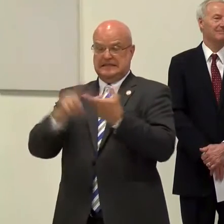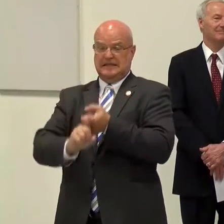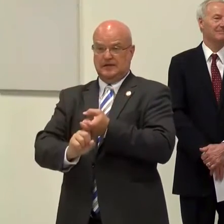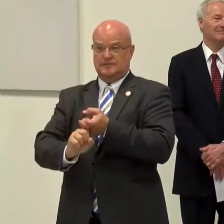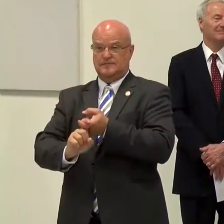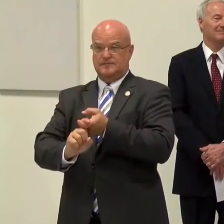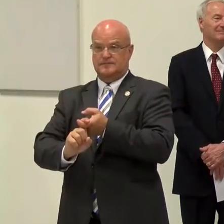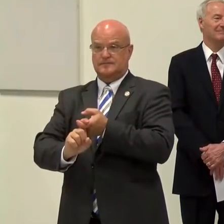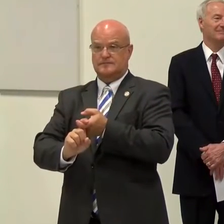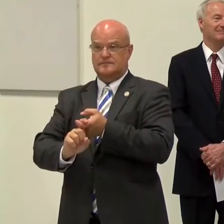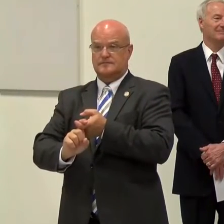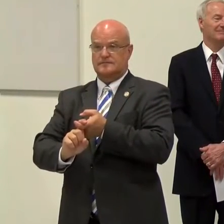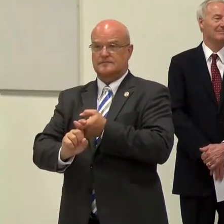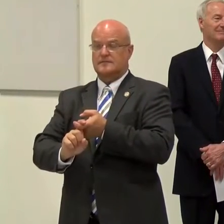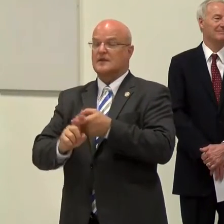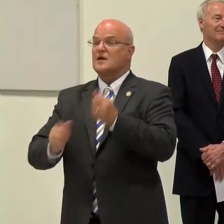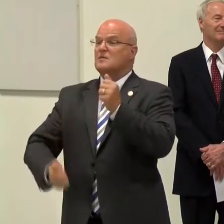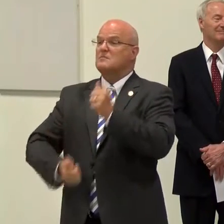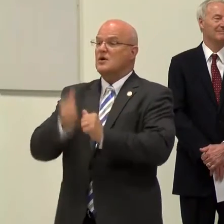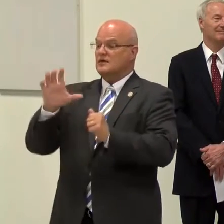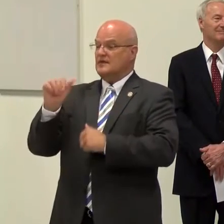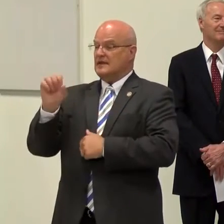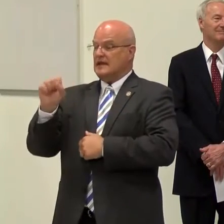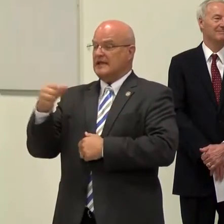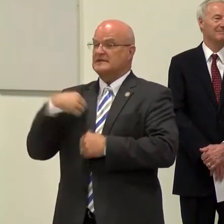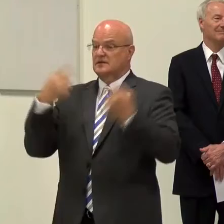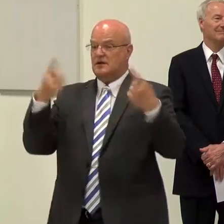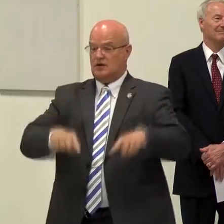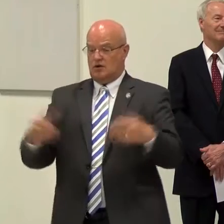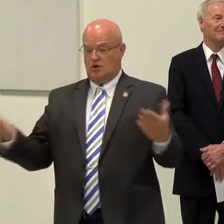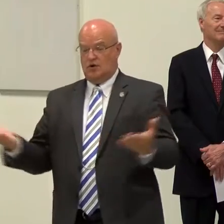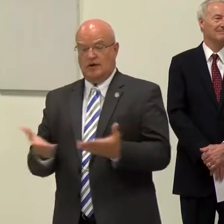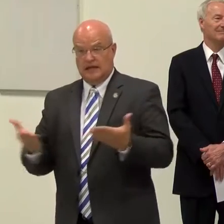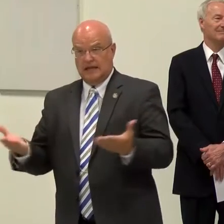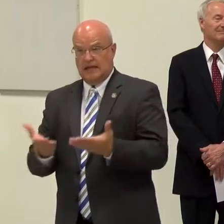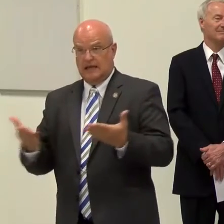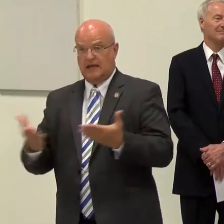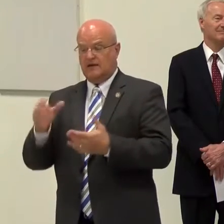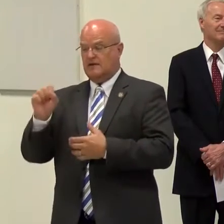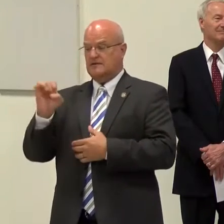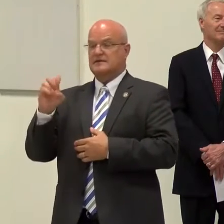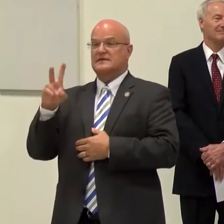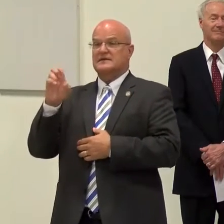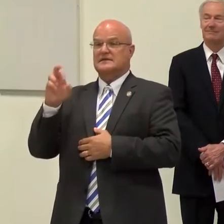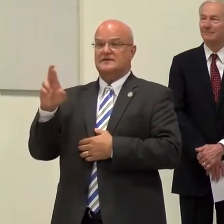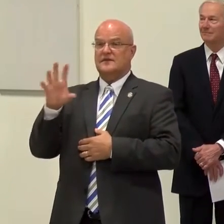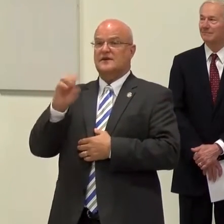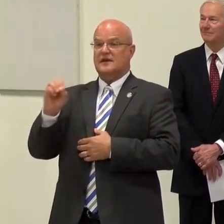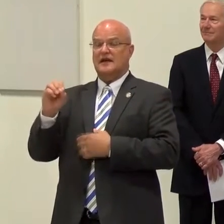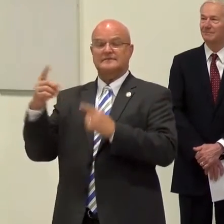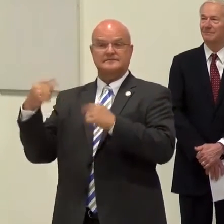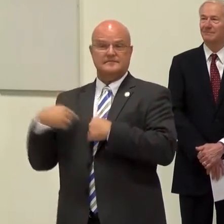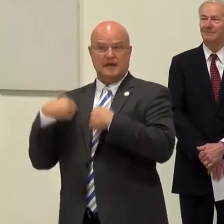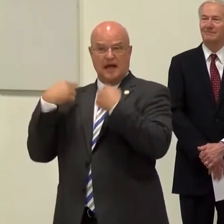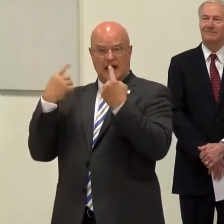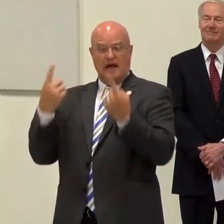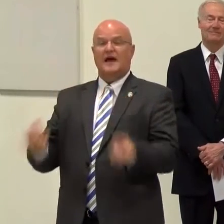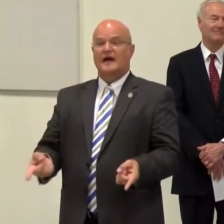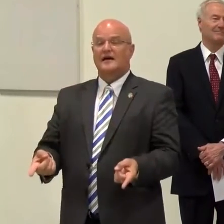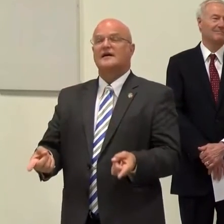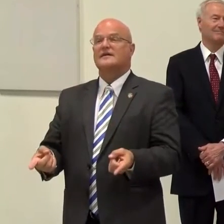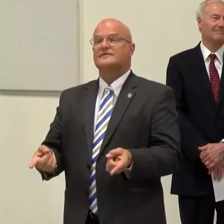los casos que han ocurrido aquí The majority of the cases that have occurred here han sido en personas have been menores